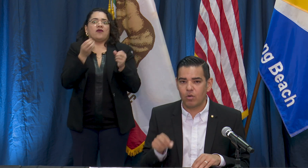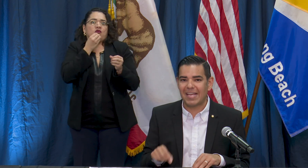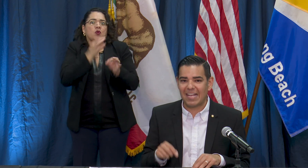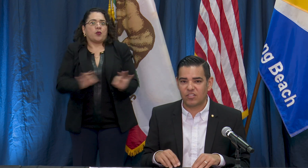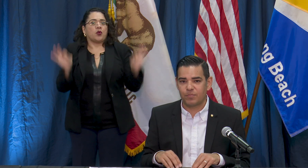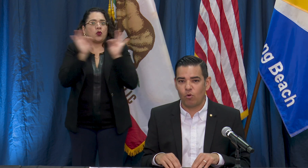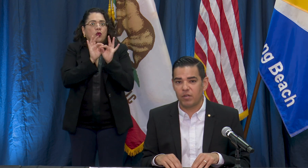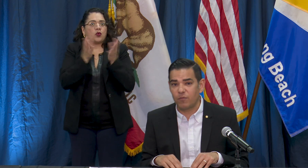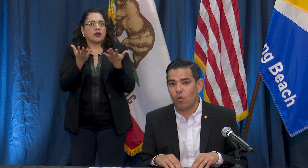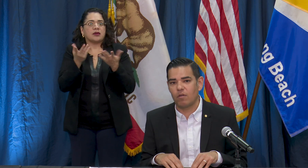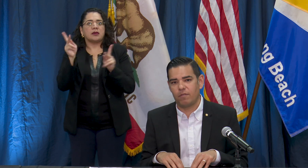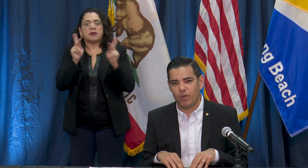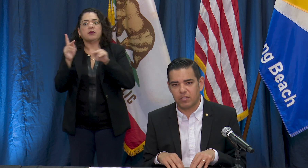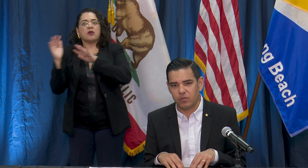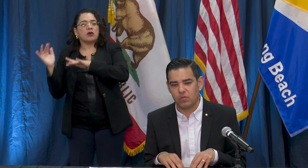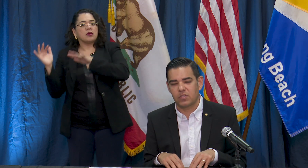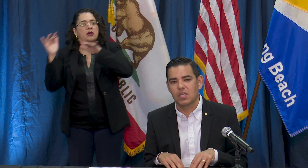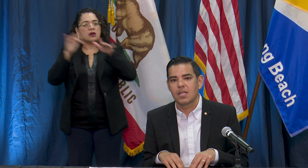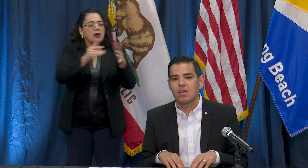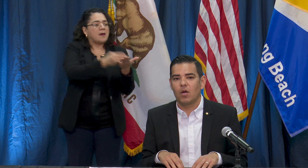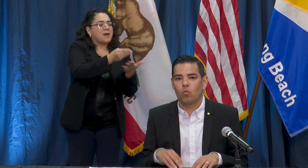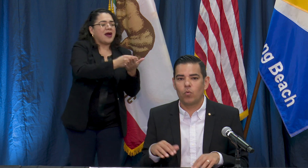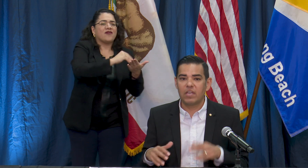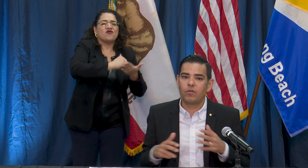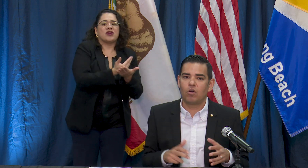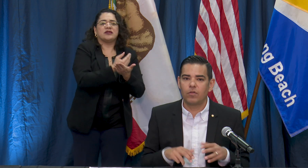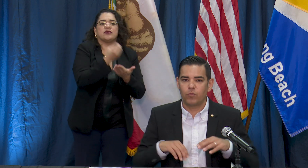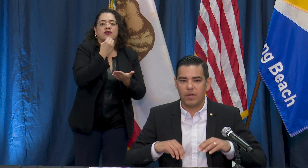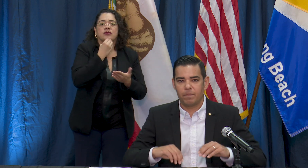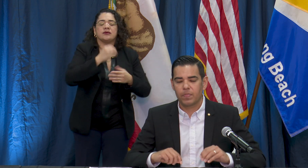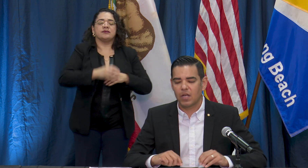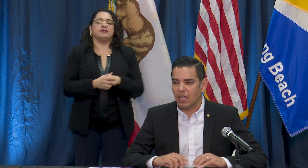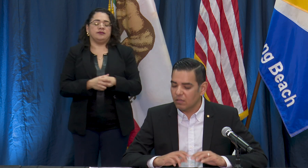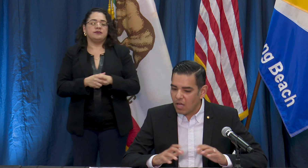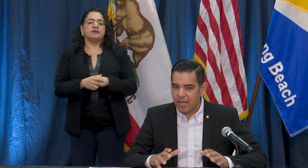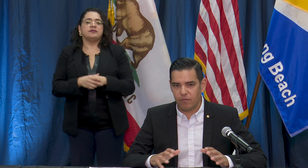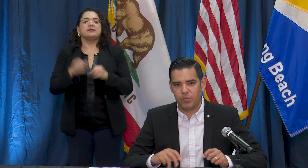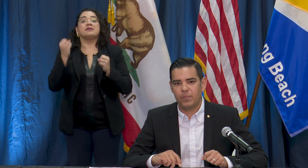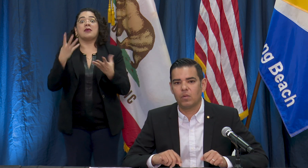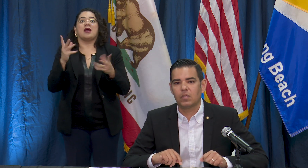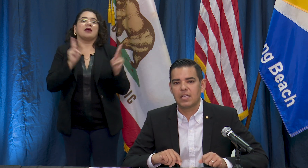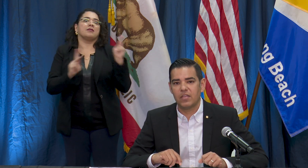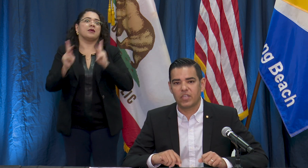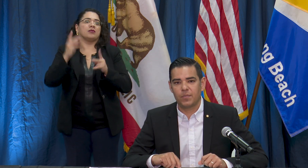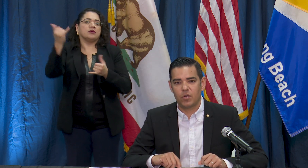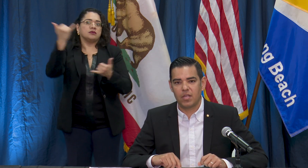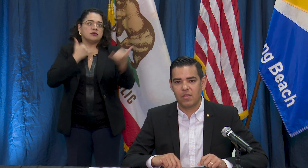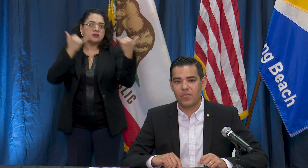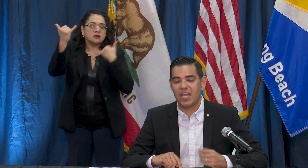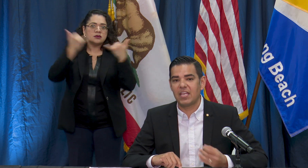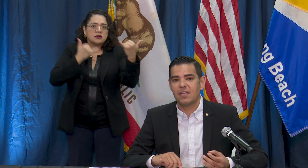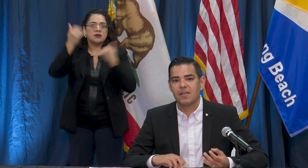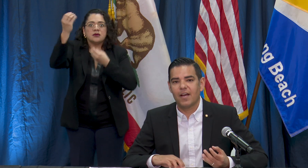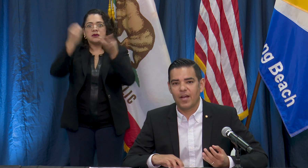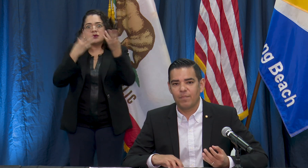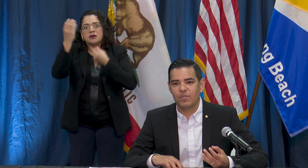an important access point for fresh foods. We have heard from a lot of people in the community